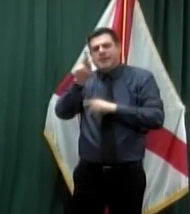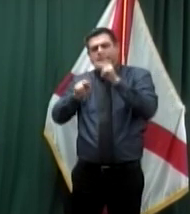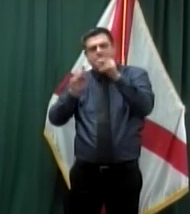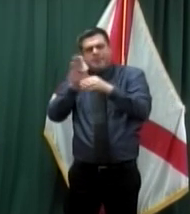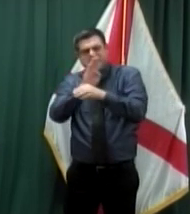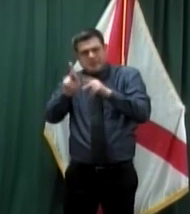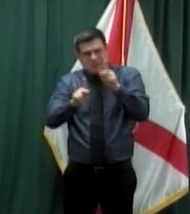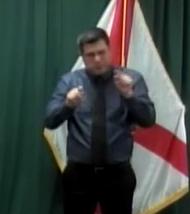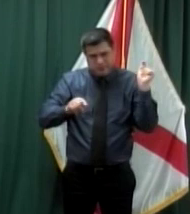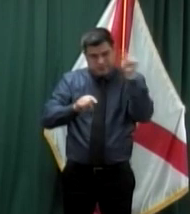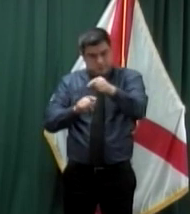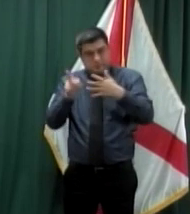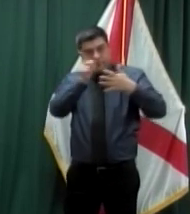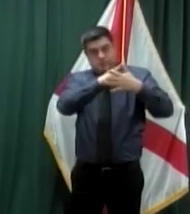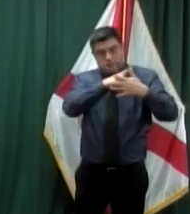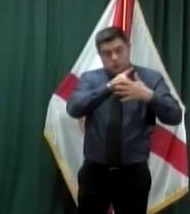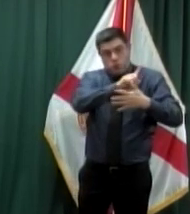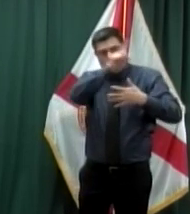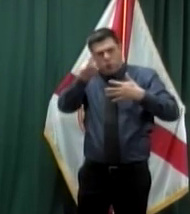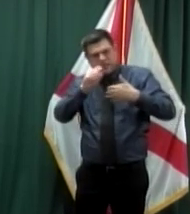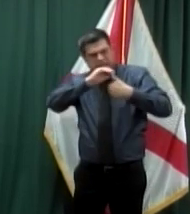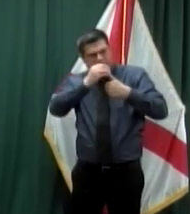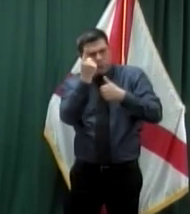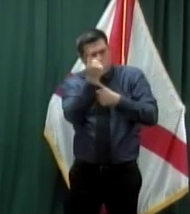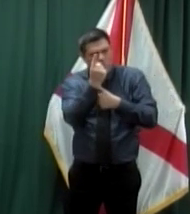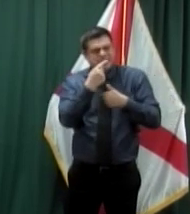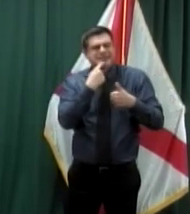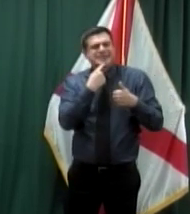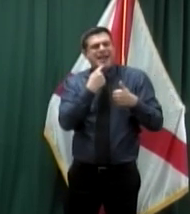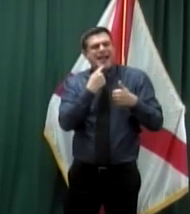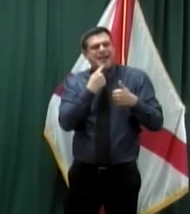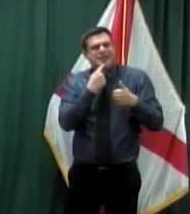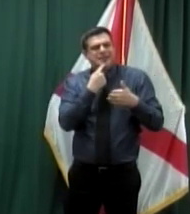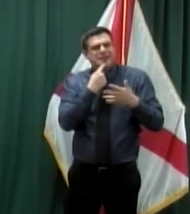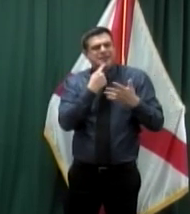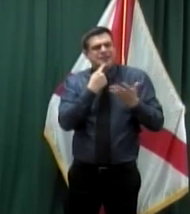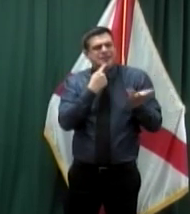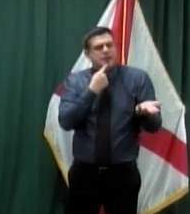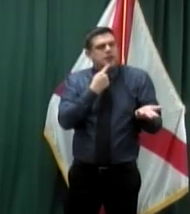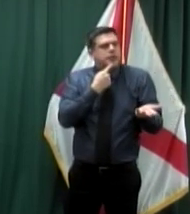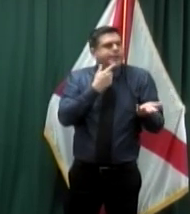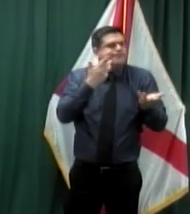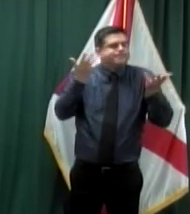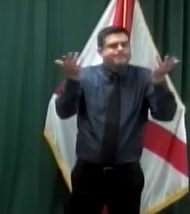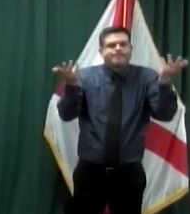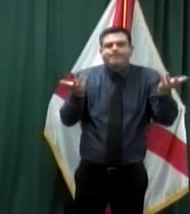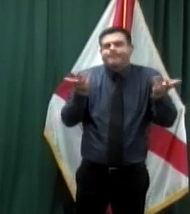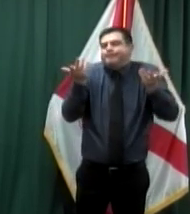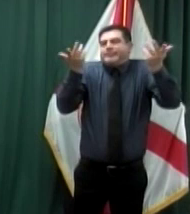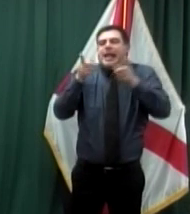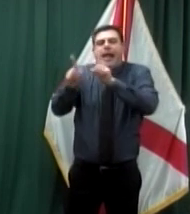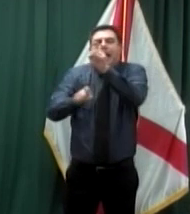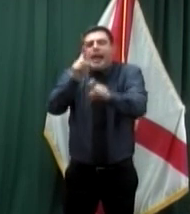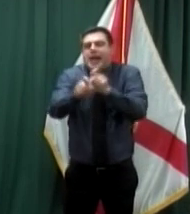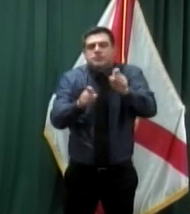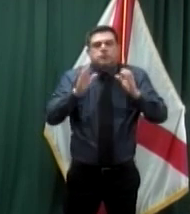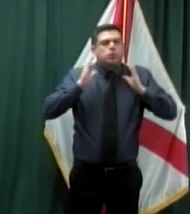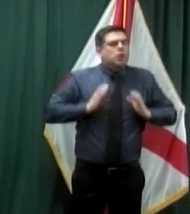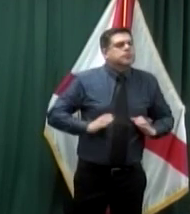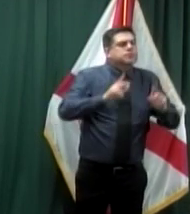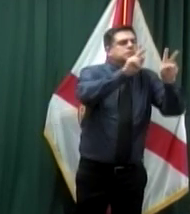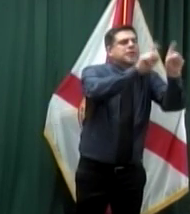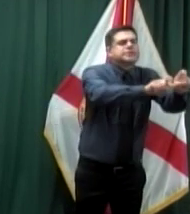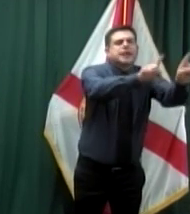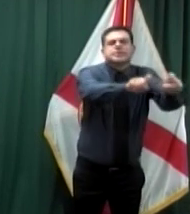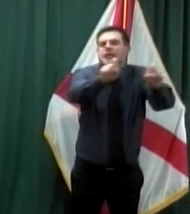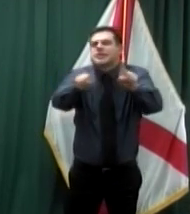is how much is it of interest to the consumer about whether or not the business they visit is using masks, social distancing,